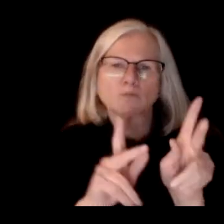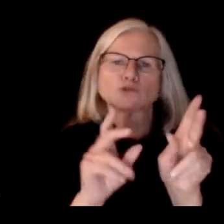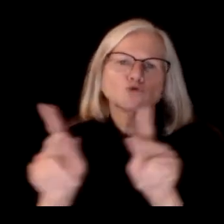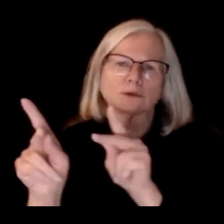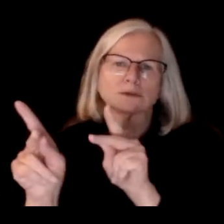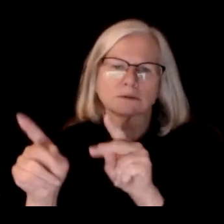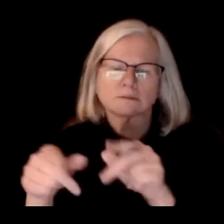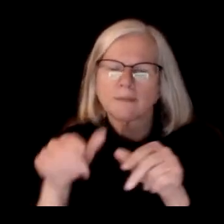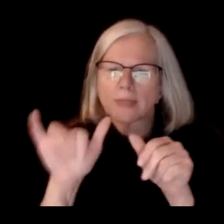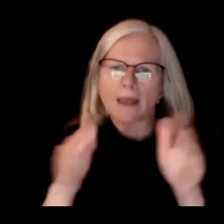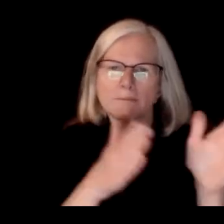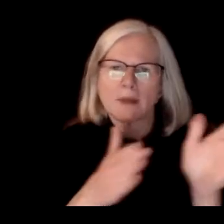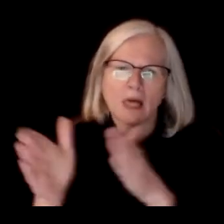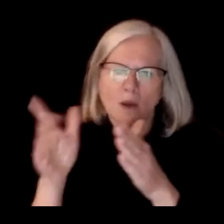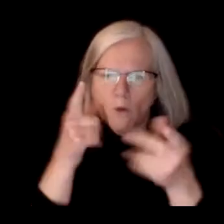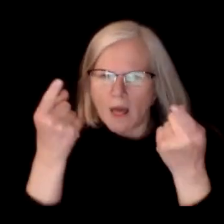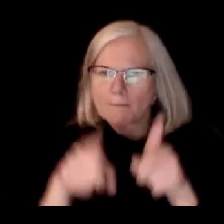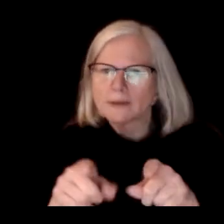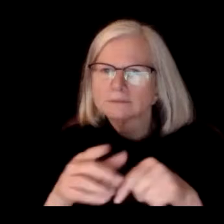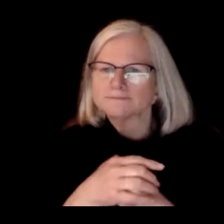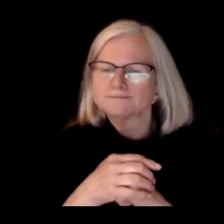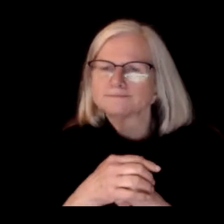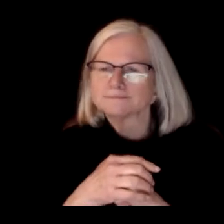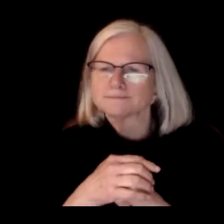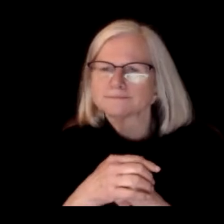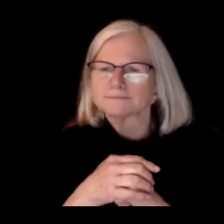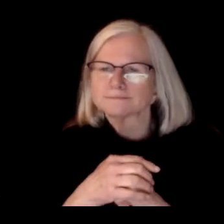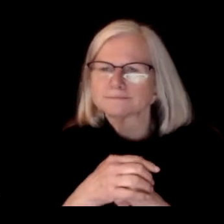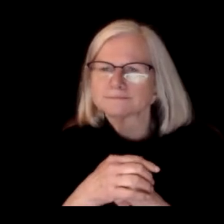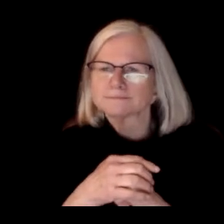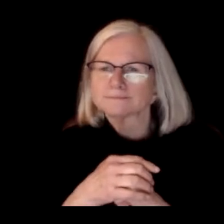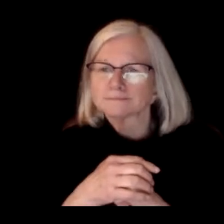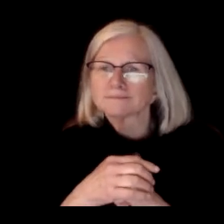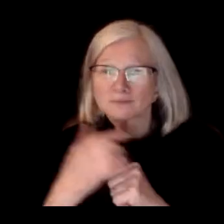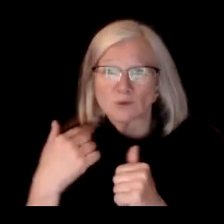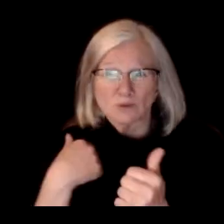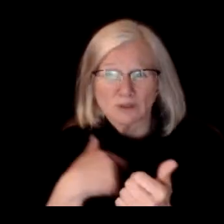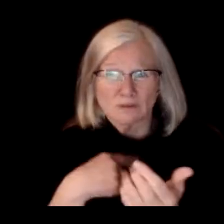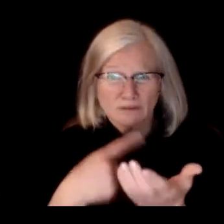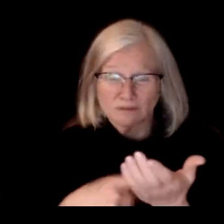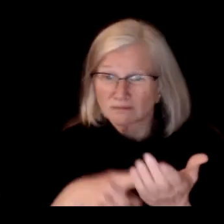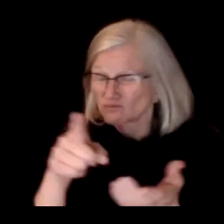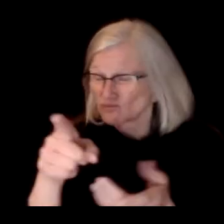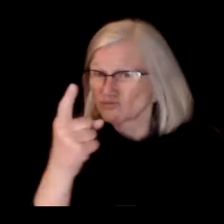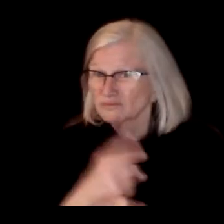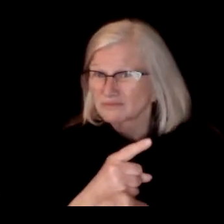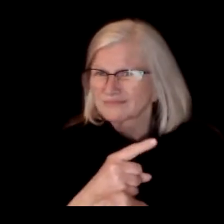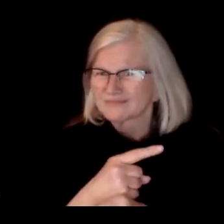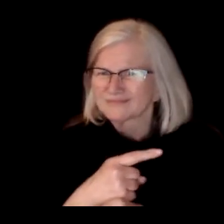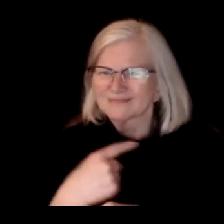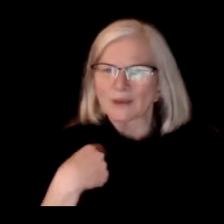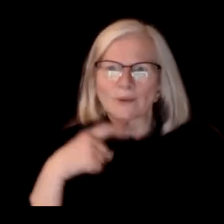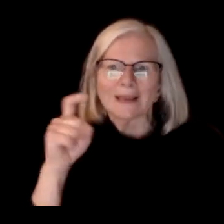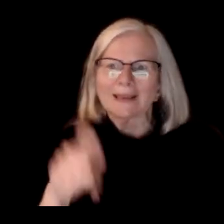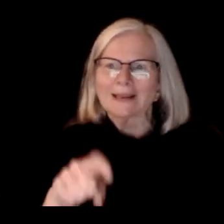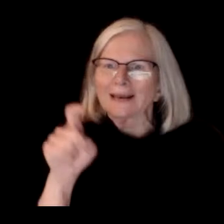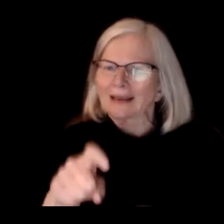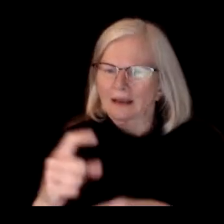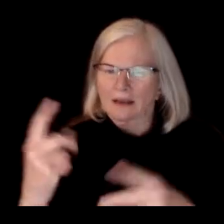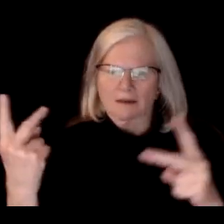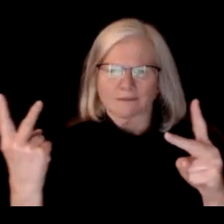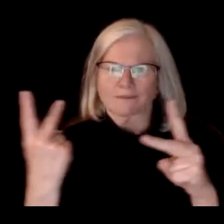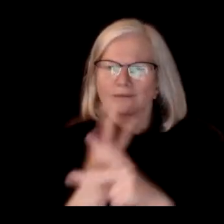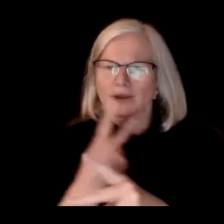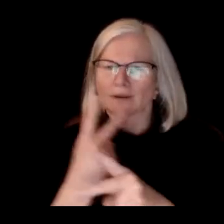we have talked about, and you've rightly picked up on, our ability to actually provide vaccine to